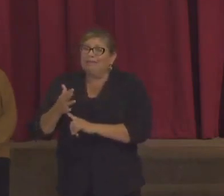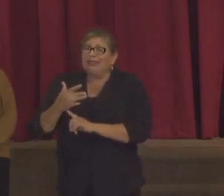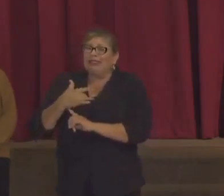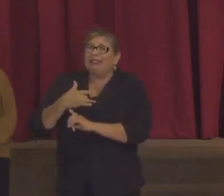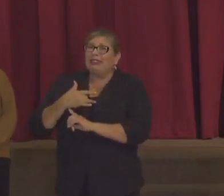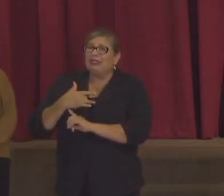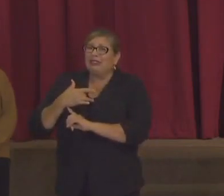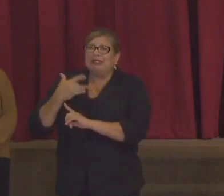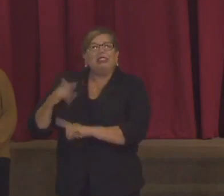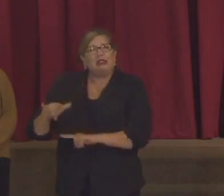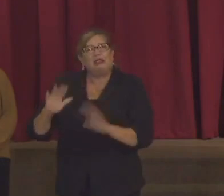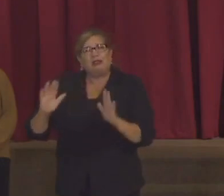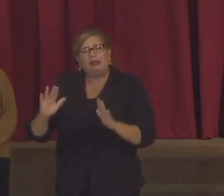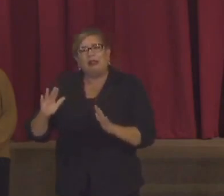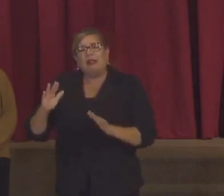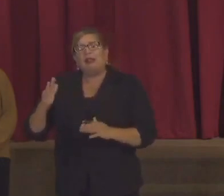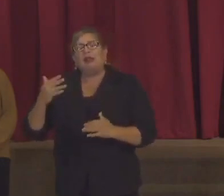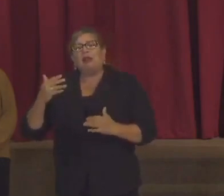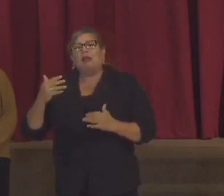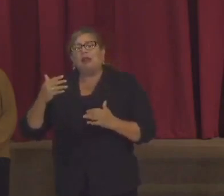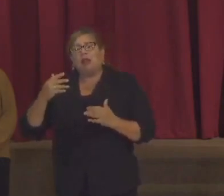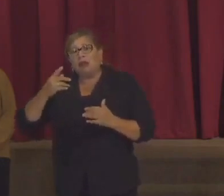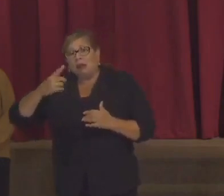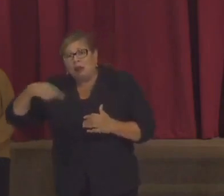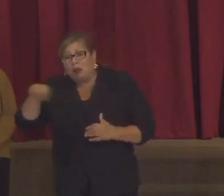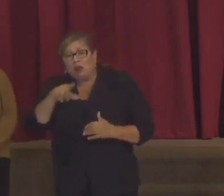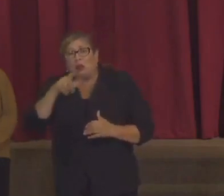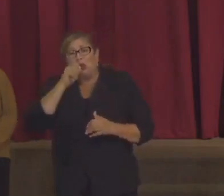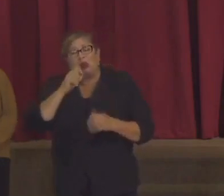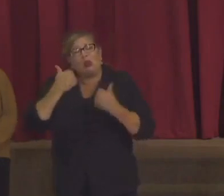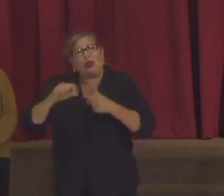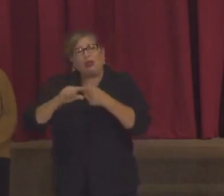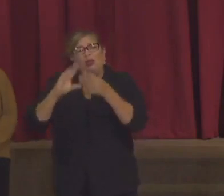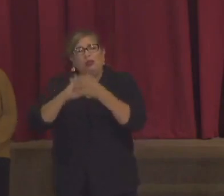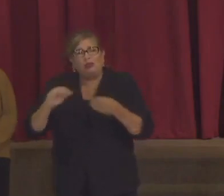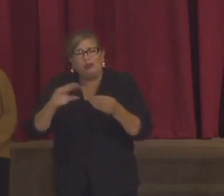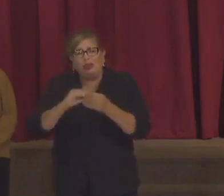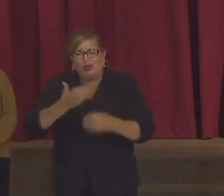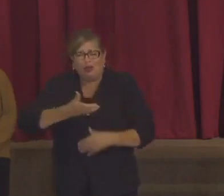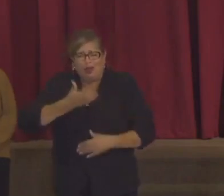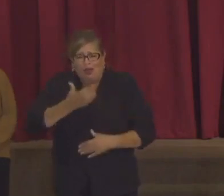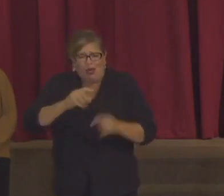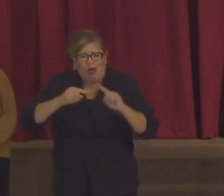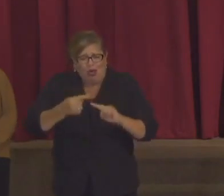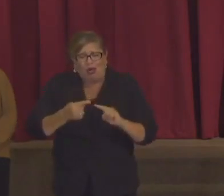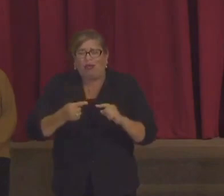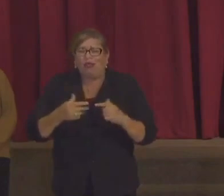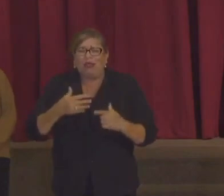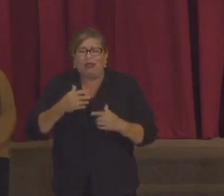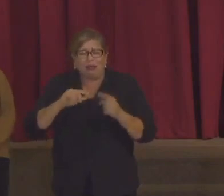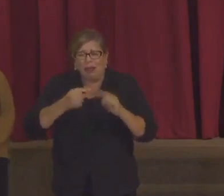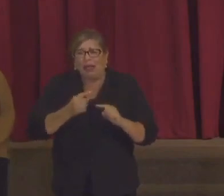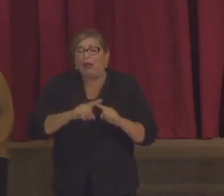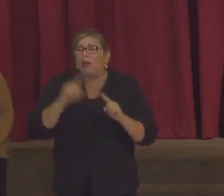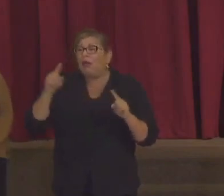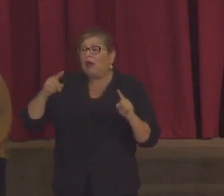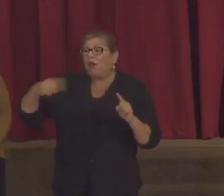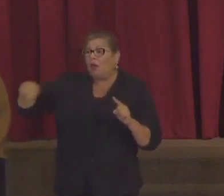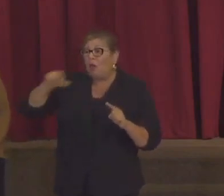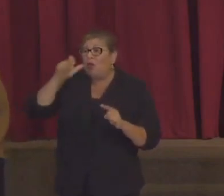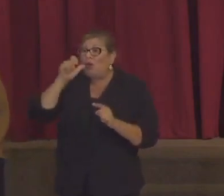are trying to exercise their voice from a place of hurt and pain. When you try to cause pain on others, when you're out there to